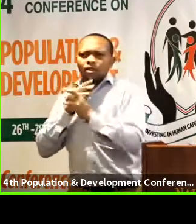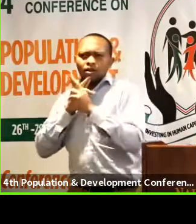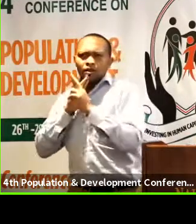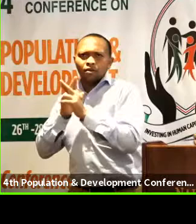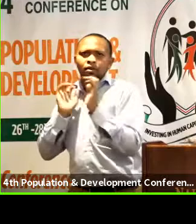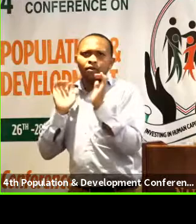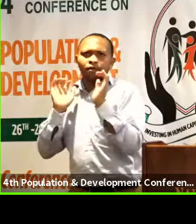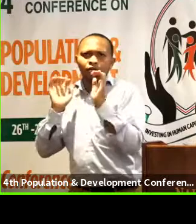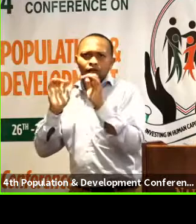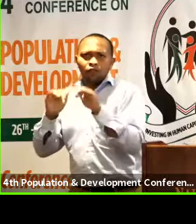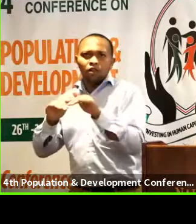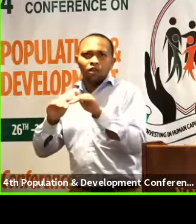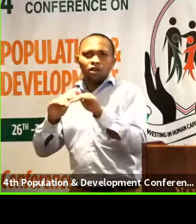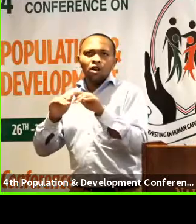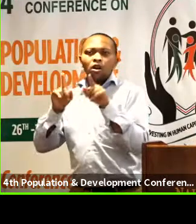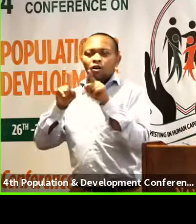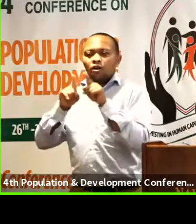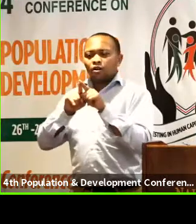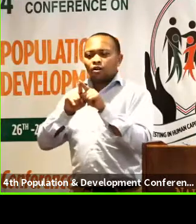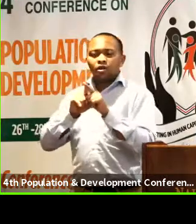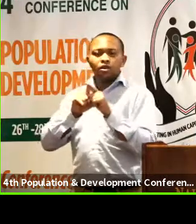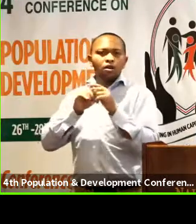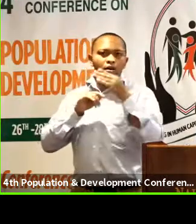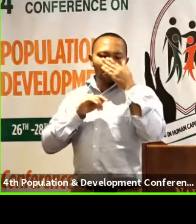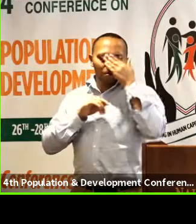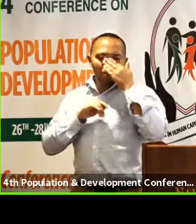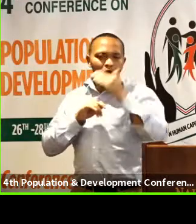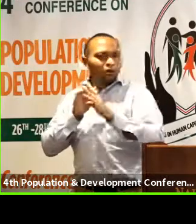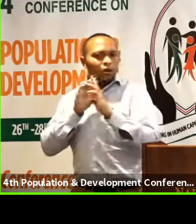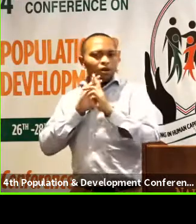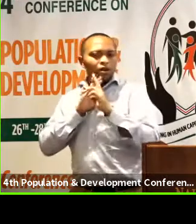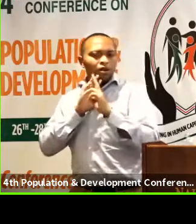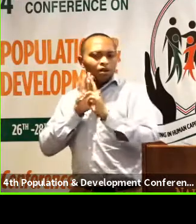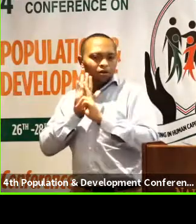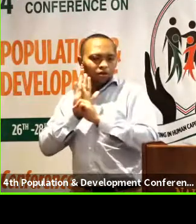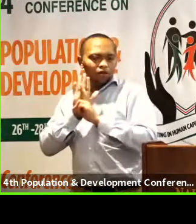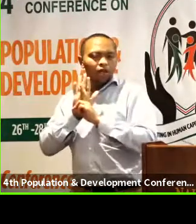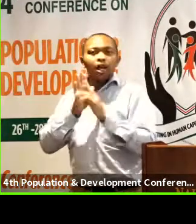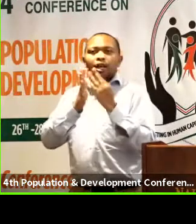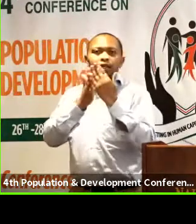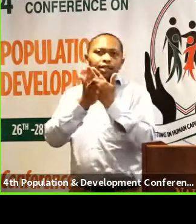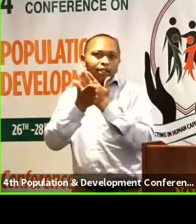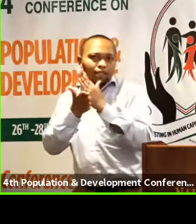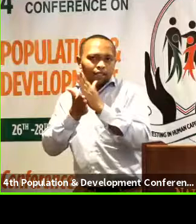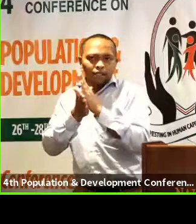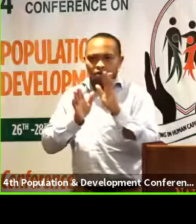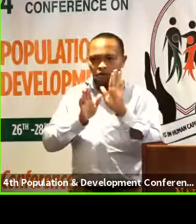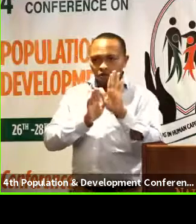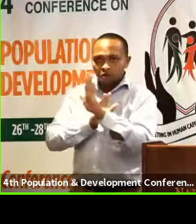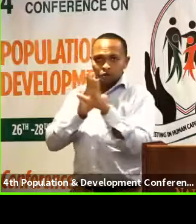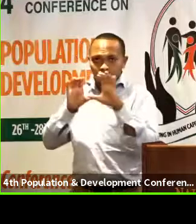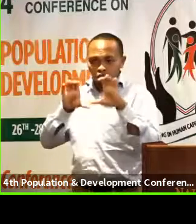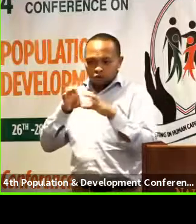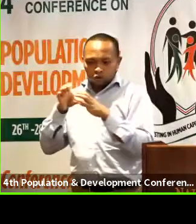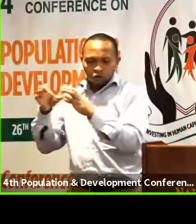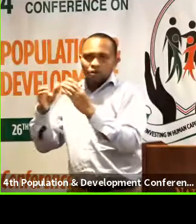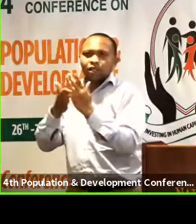conference. It also will enrich our population policy, and then we'll share the report of each sessions